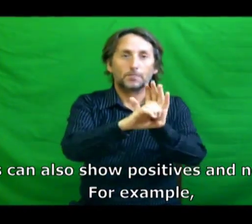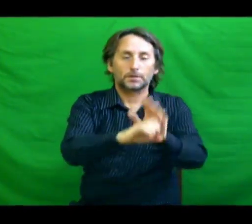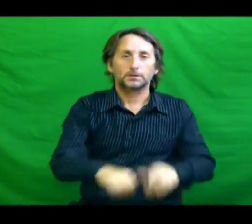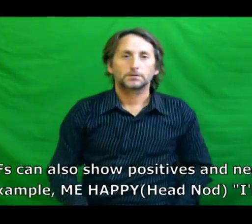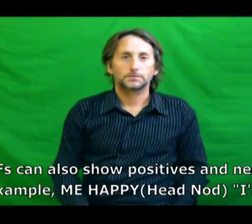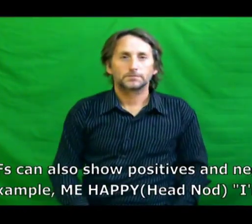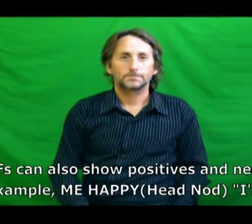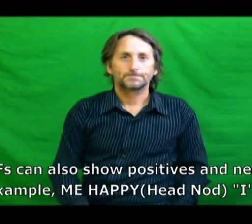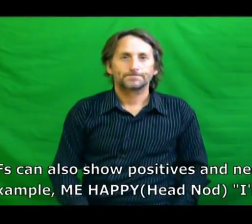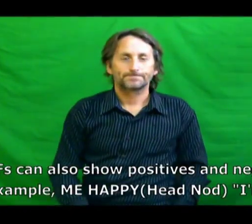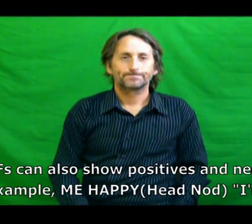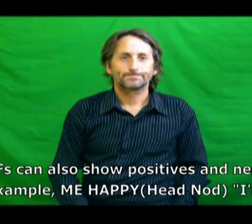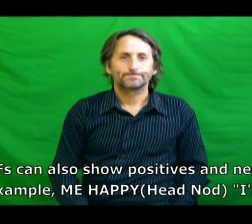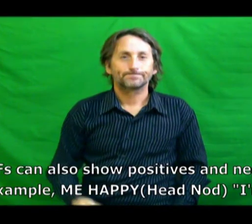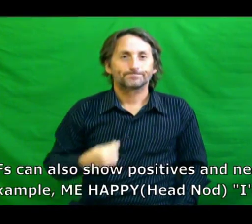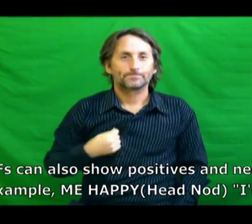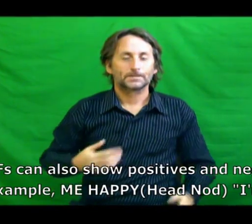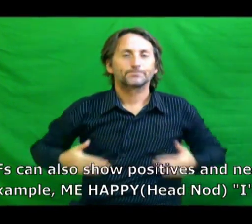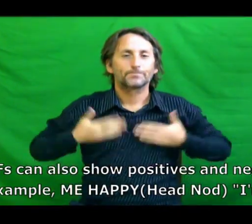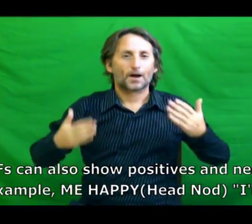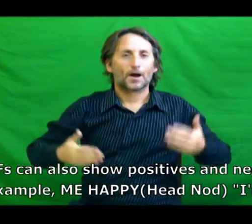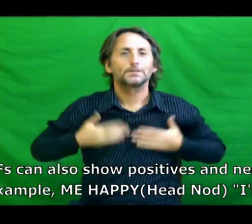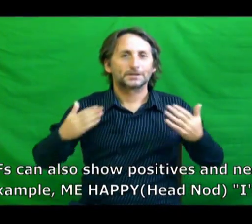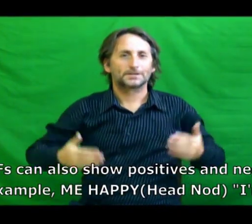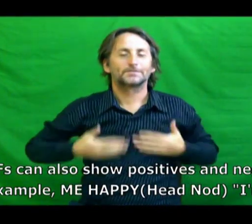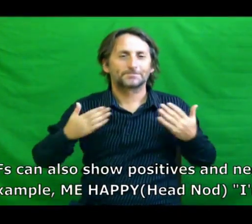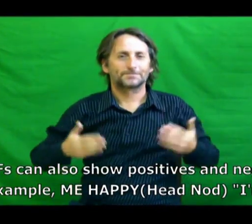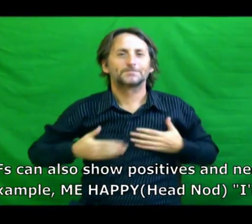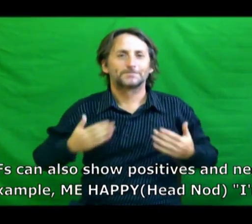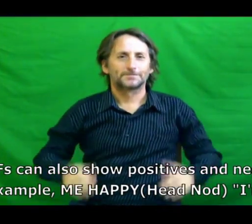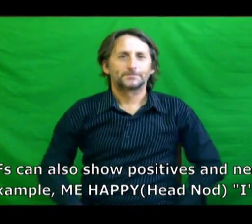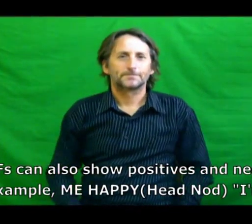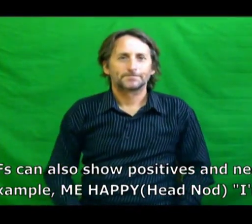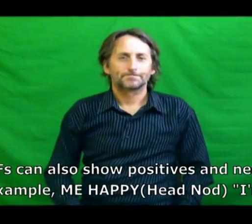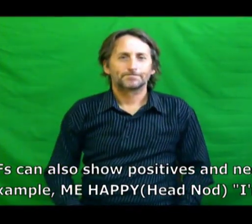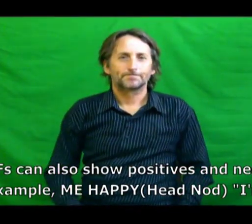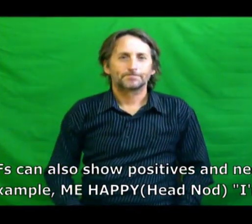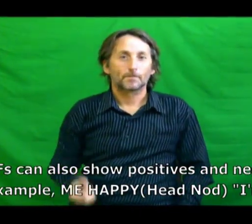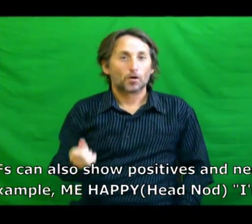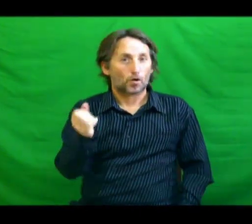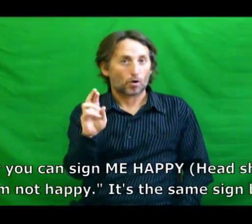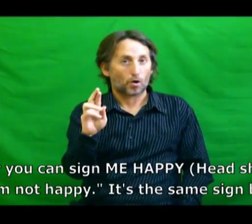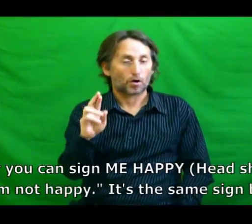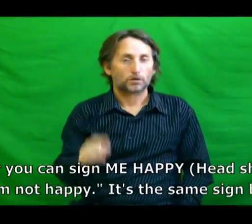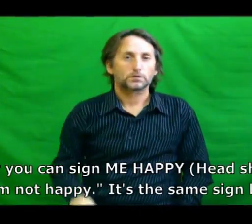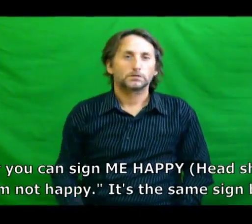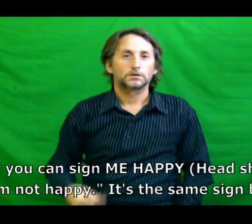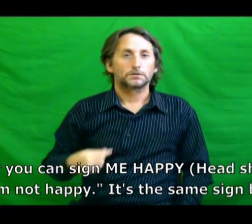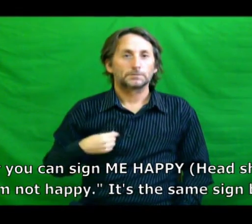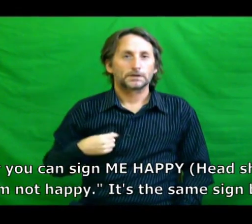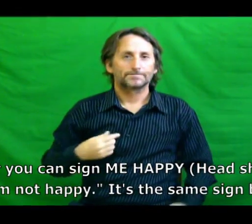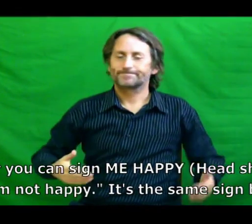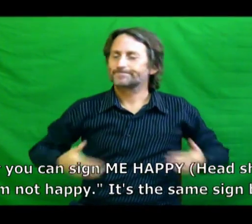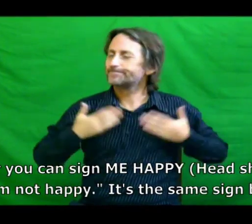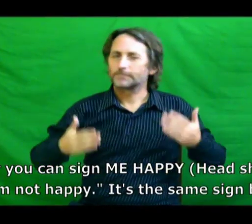NMFs can show me happy with a head nod, I'm happy. Or you can sign me happy, shaking your head, I'm